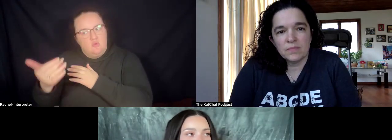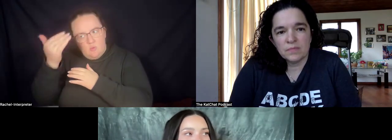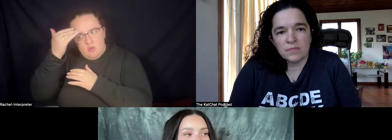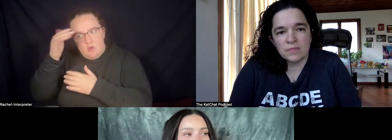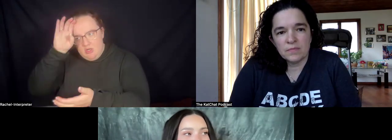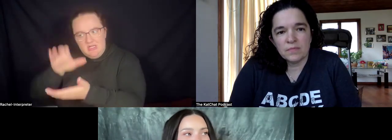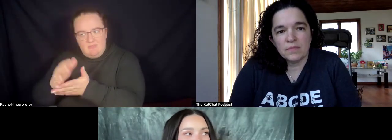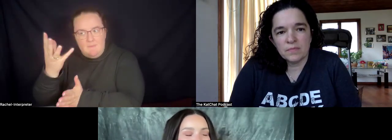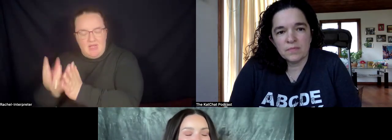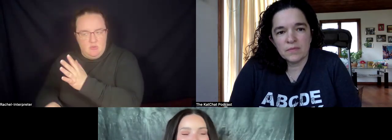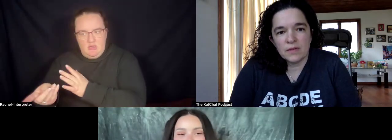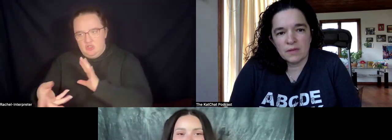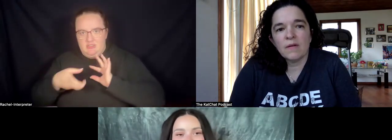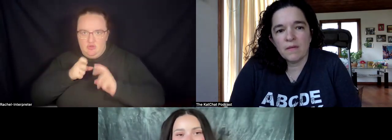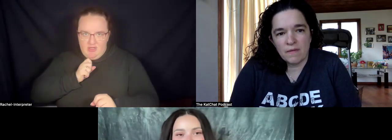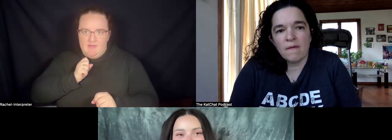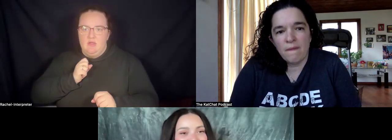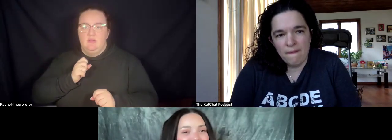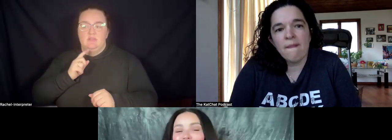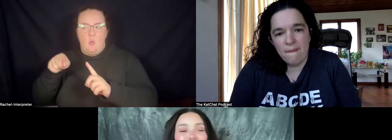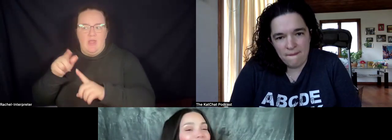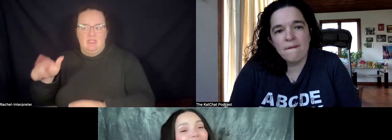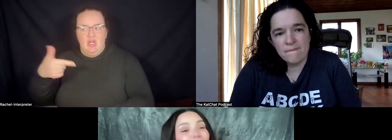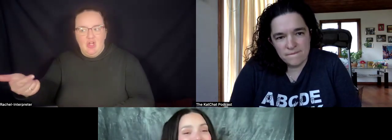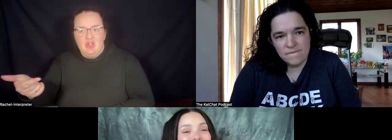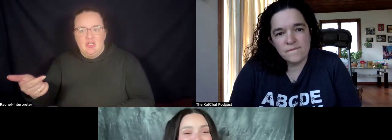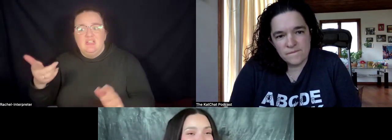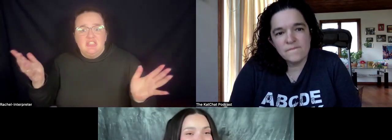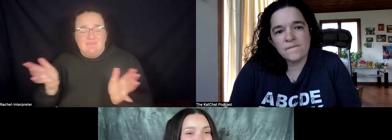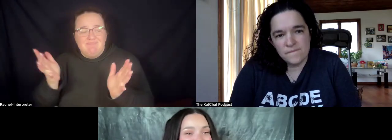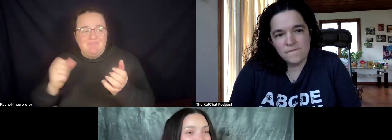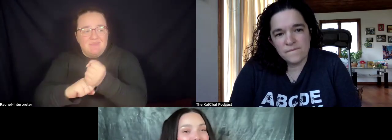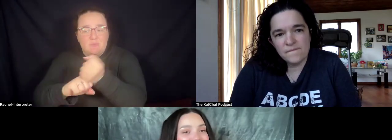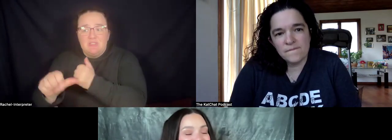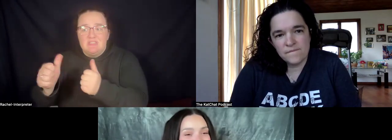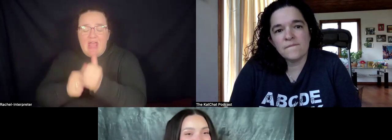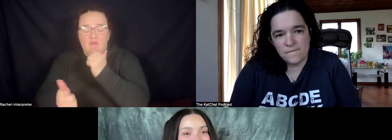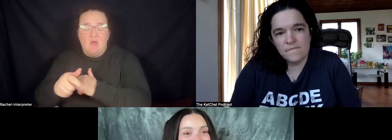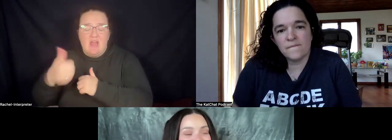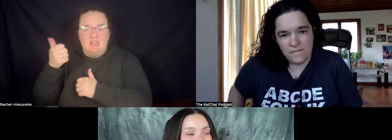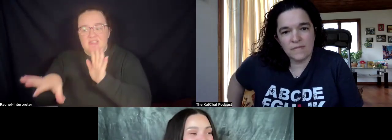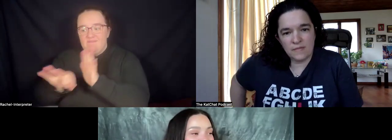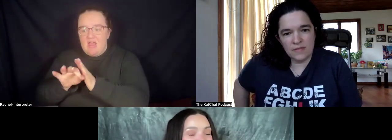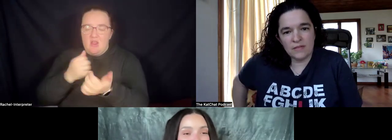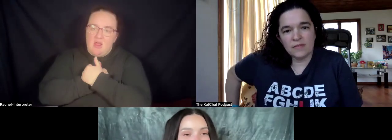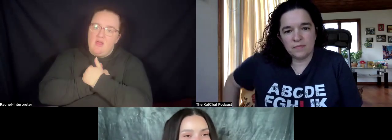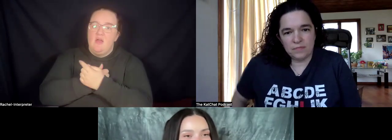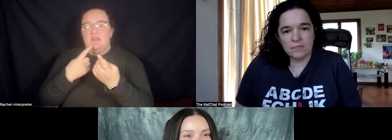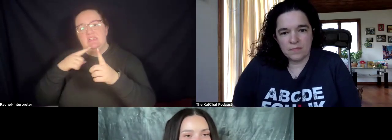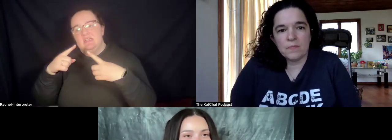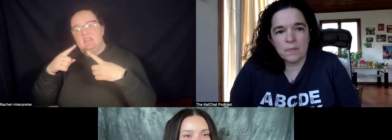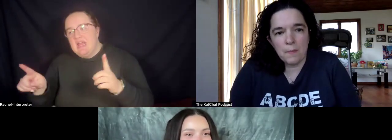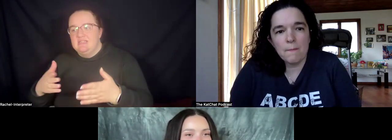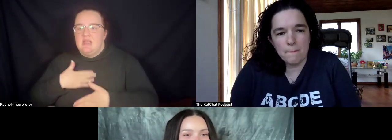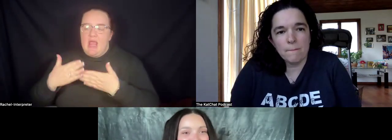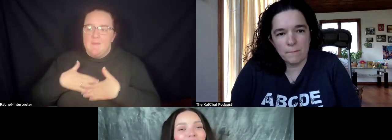husband. So when's Mindy's turn? She's the cheerleader for everyone else to find romance and success and happiness in their